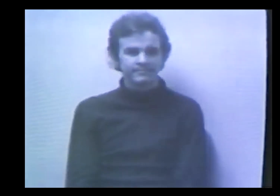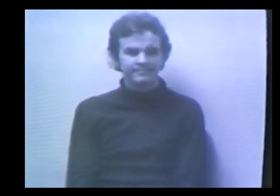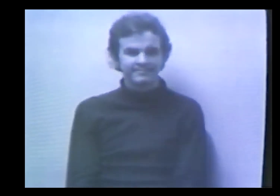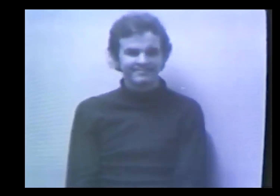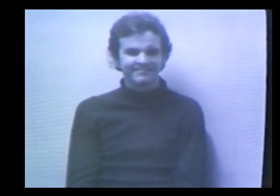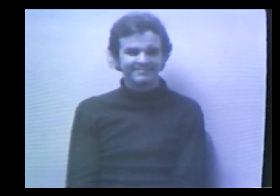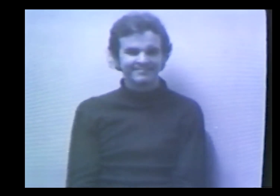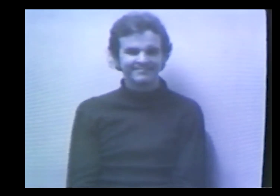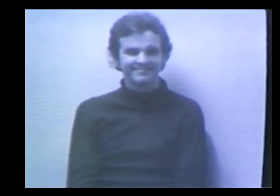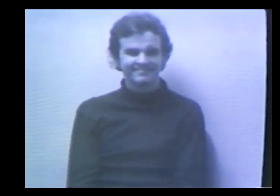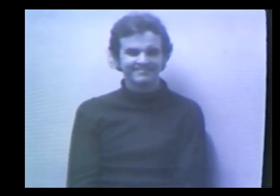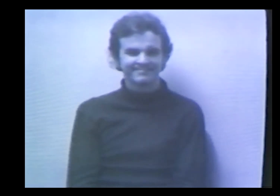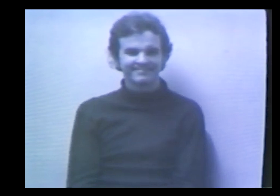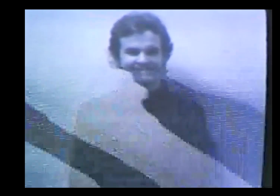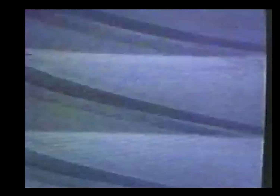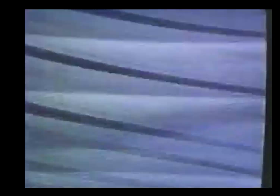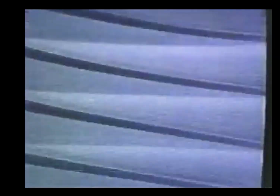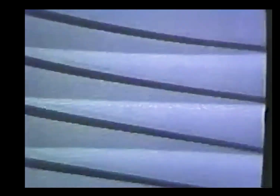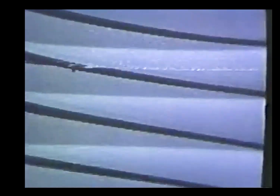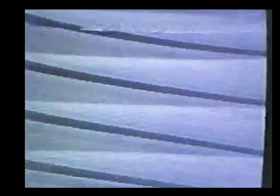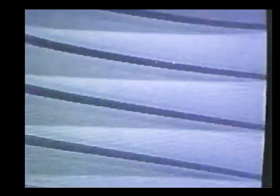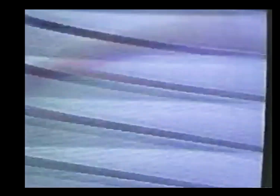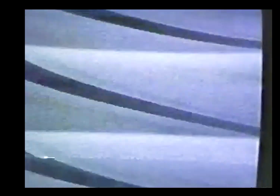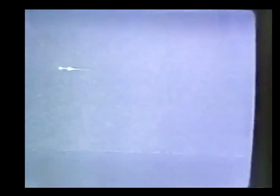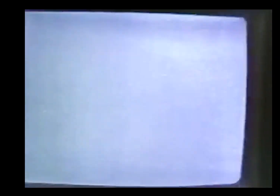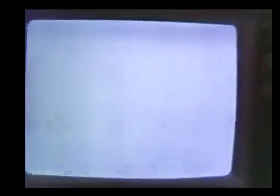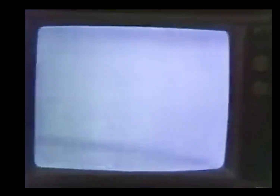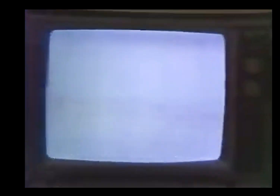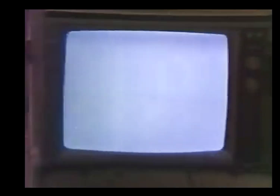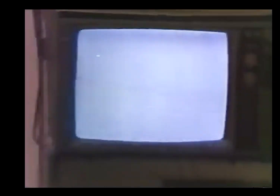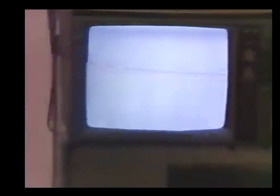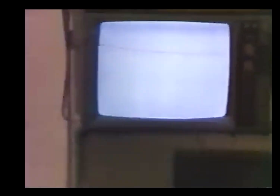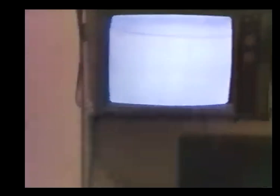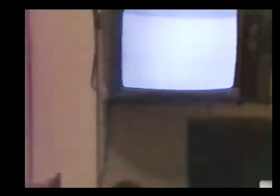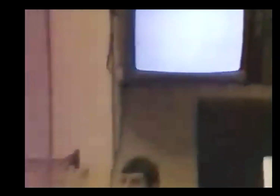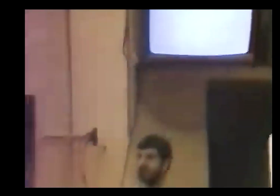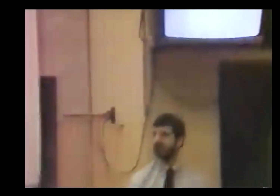Okay, it's very clear. All right. Okay.